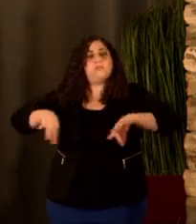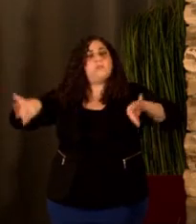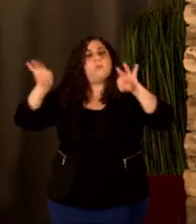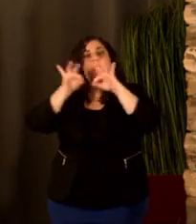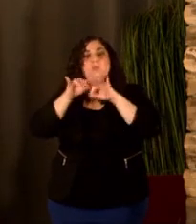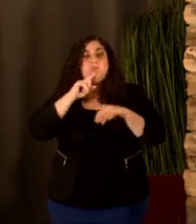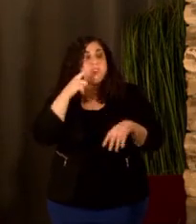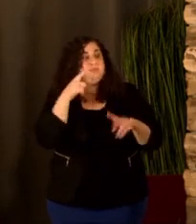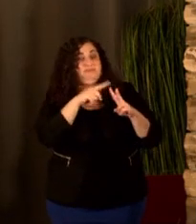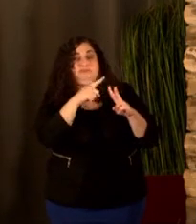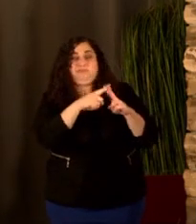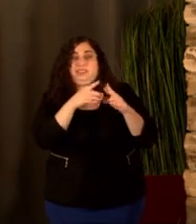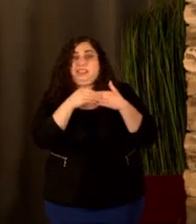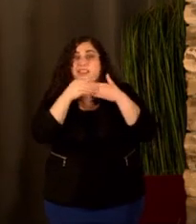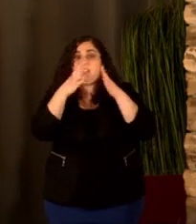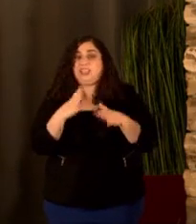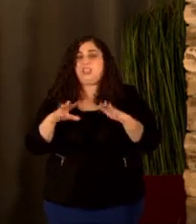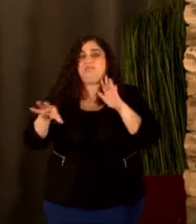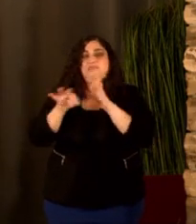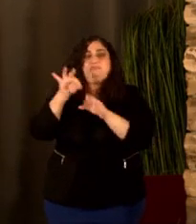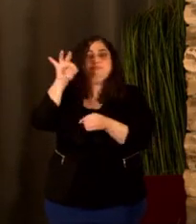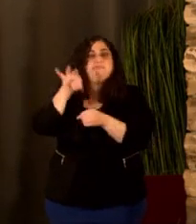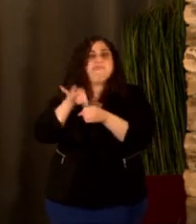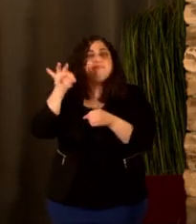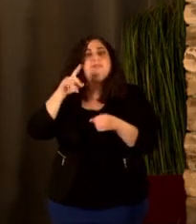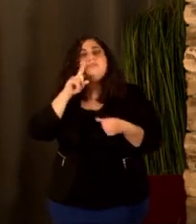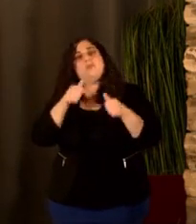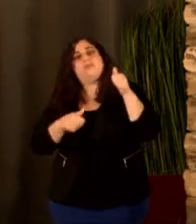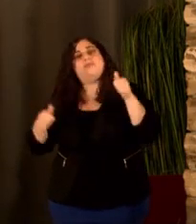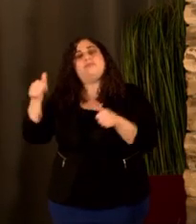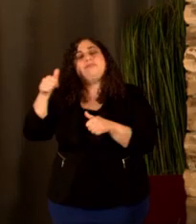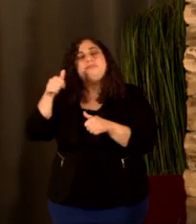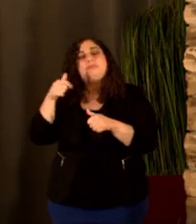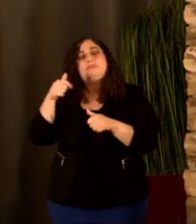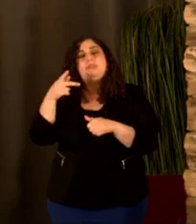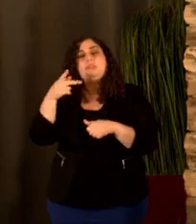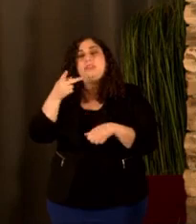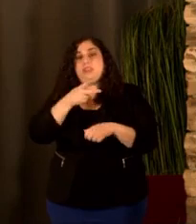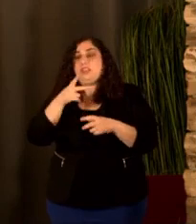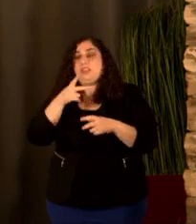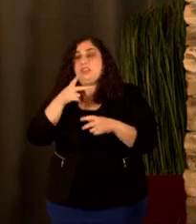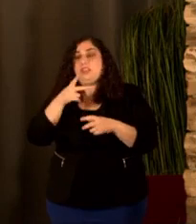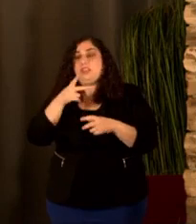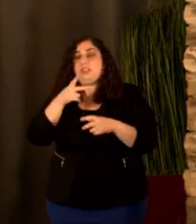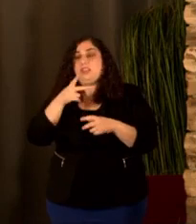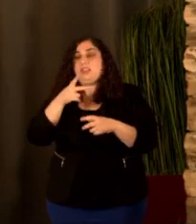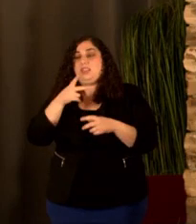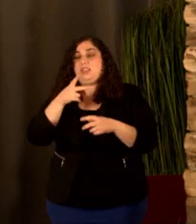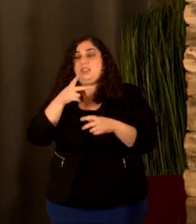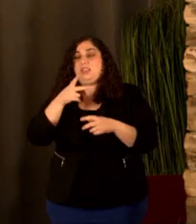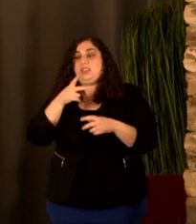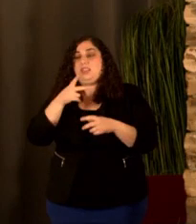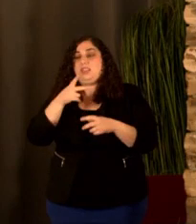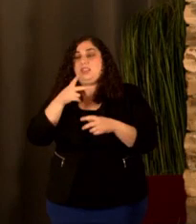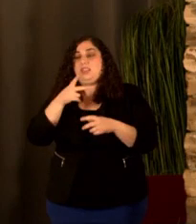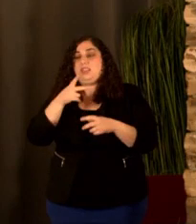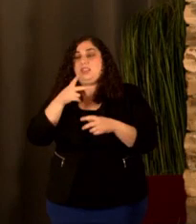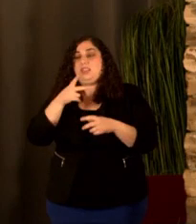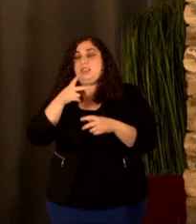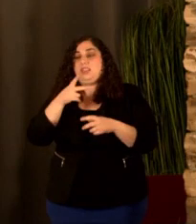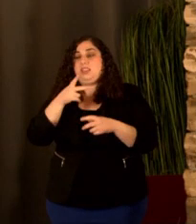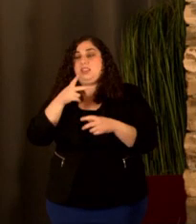a similar phrase, game changer. These programs move with a sense of urgency